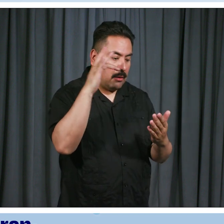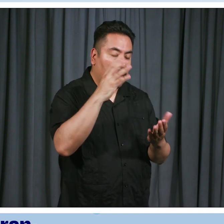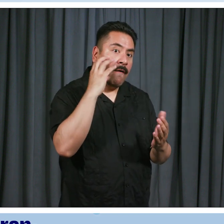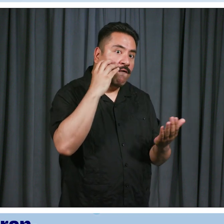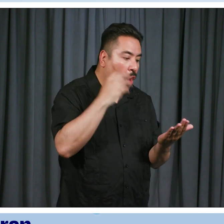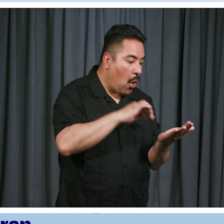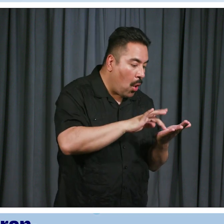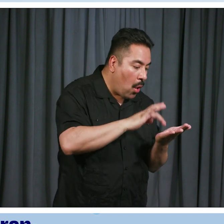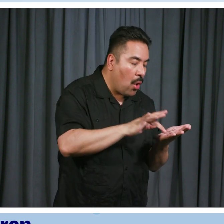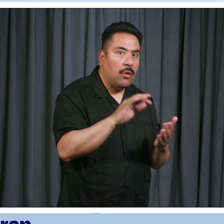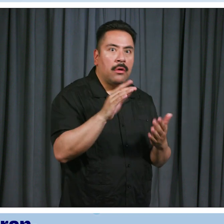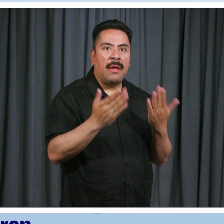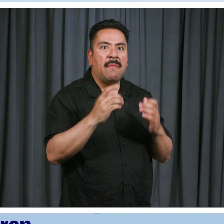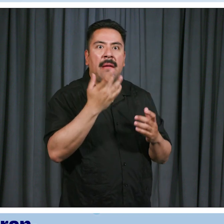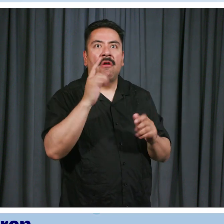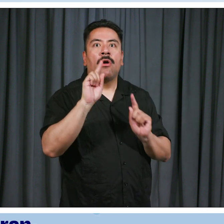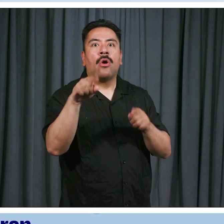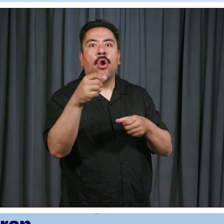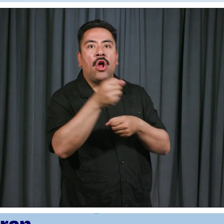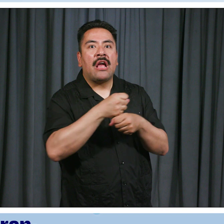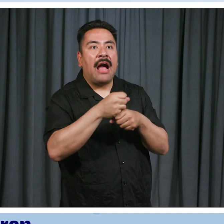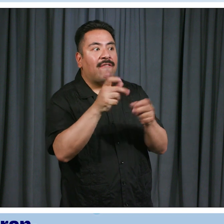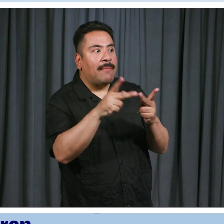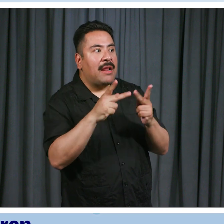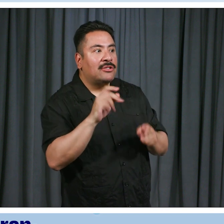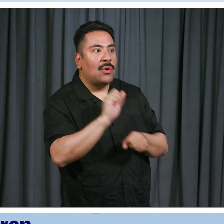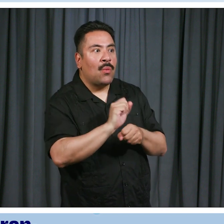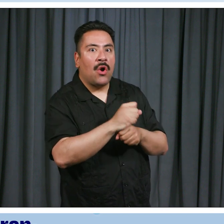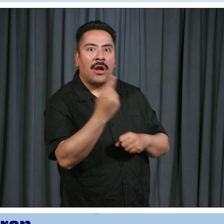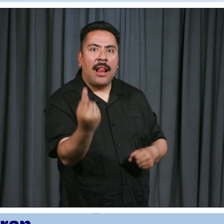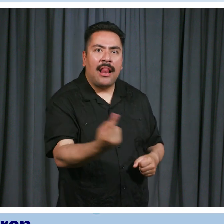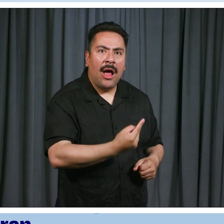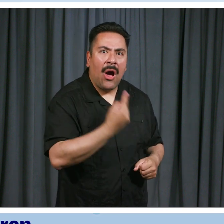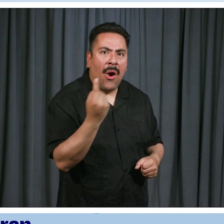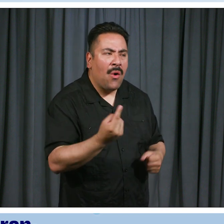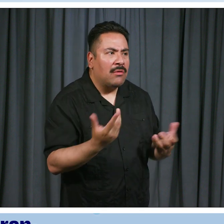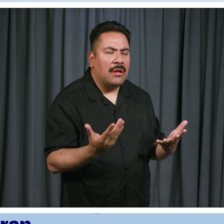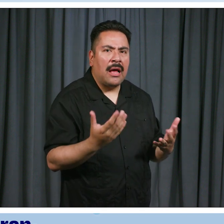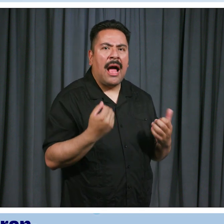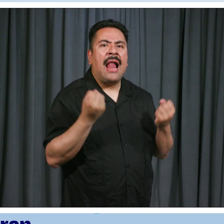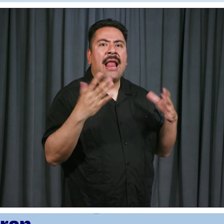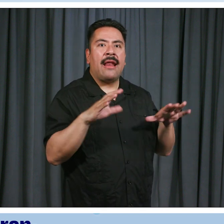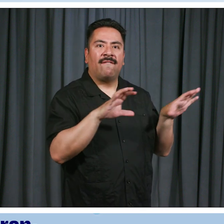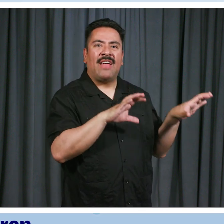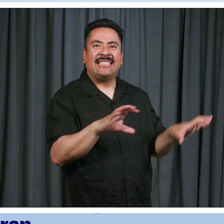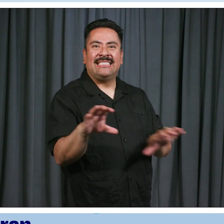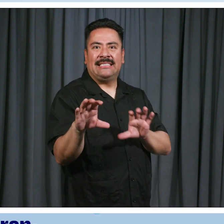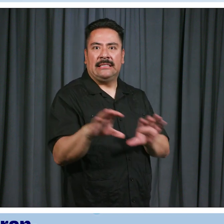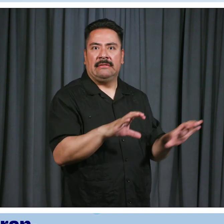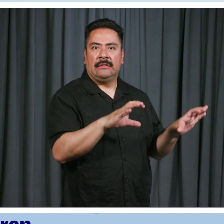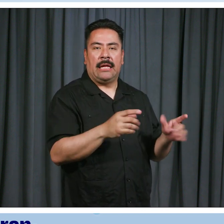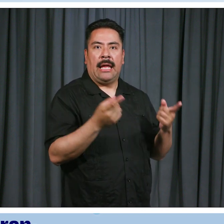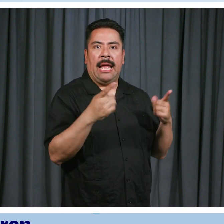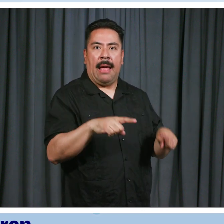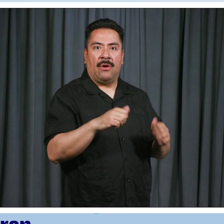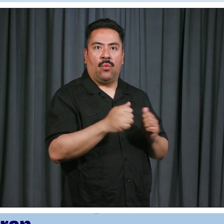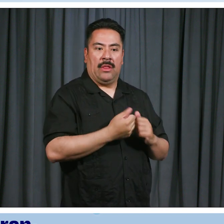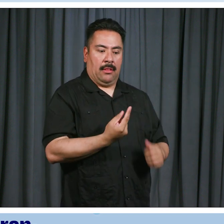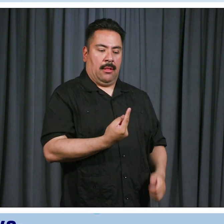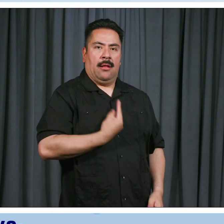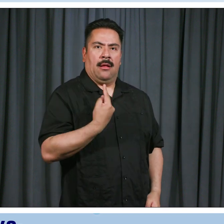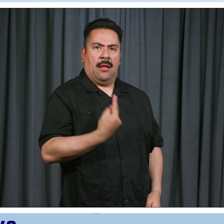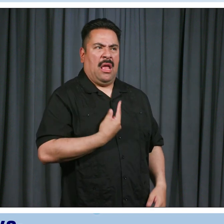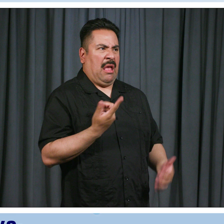coffee shops to work alone, and you know, there's a lot of activities I think now that happen in